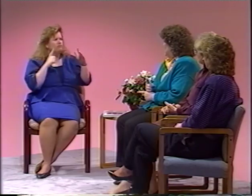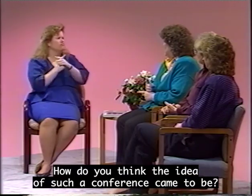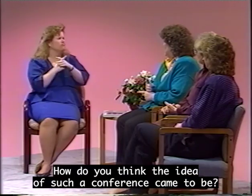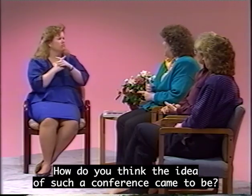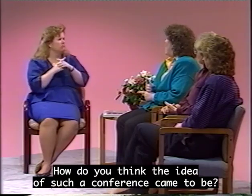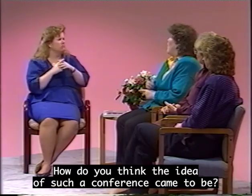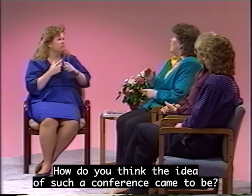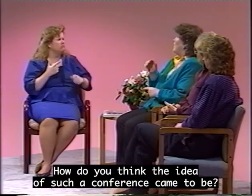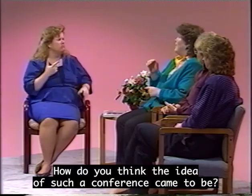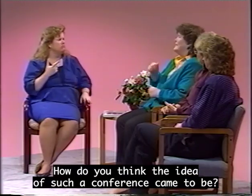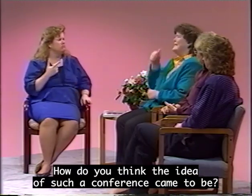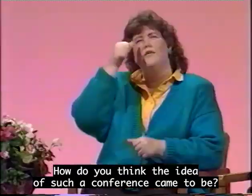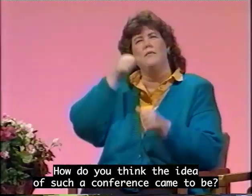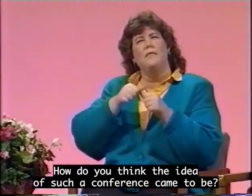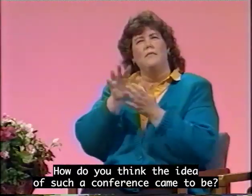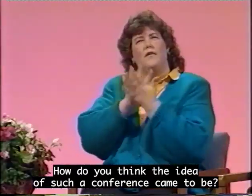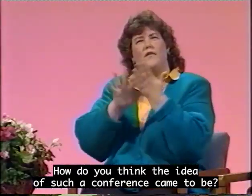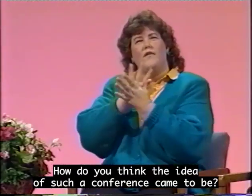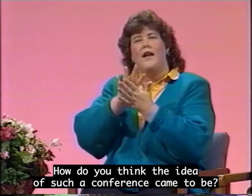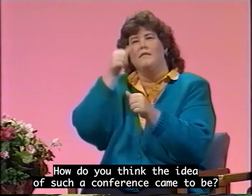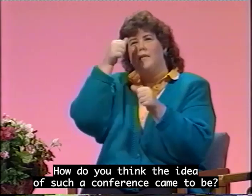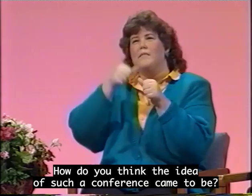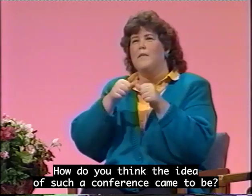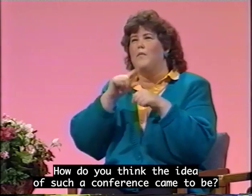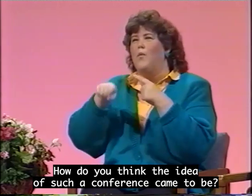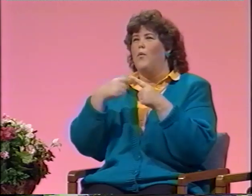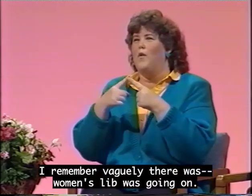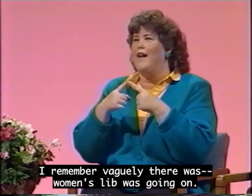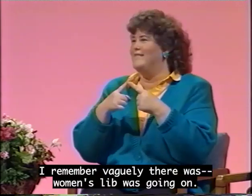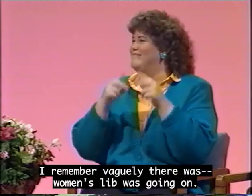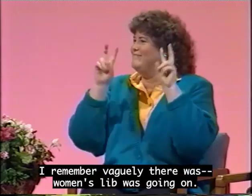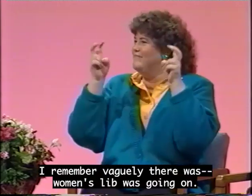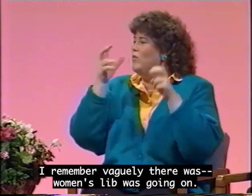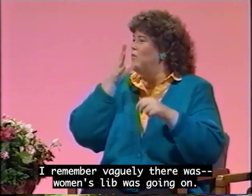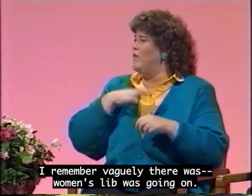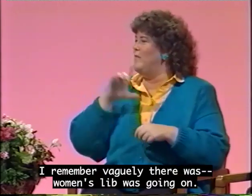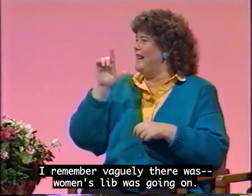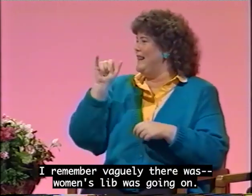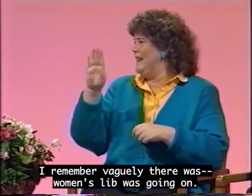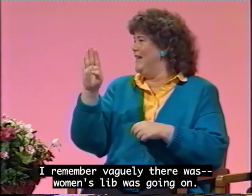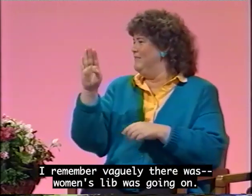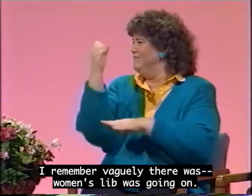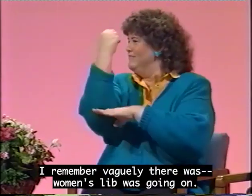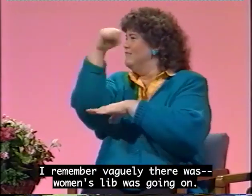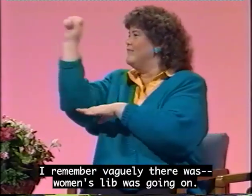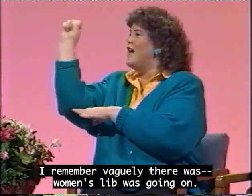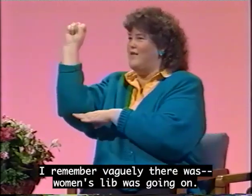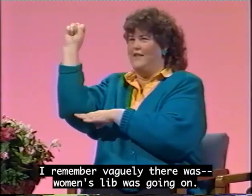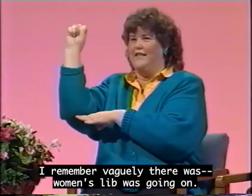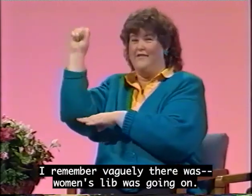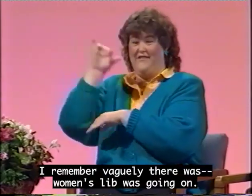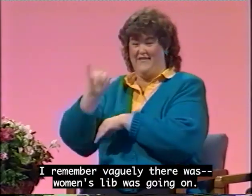How do you think the idea of such a conference came to be? I remember vaguely there was Women's Lib was going